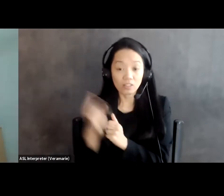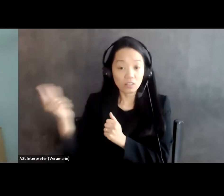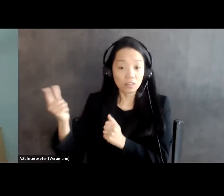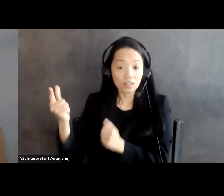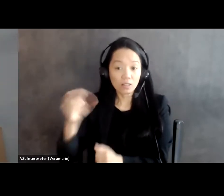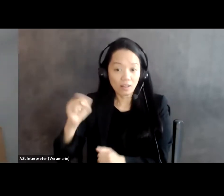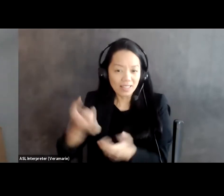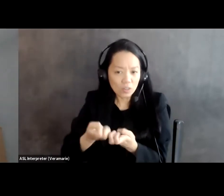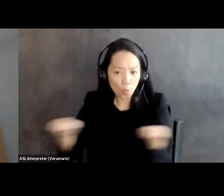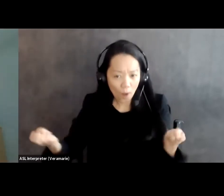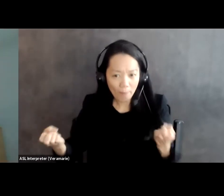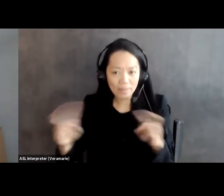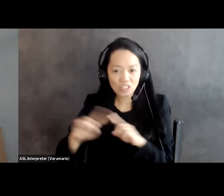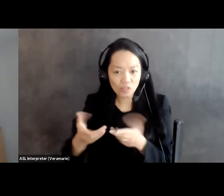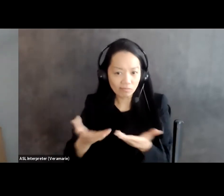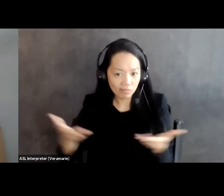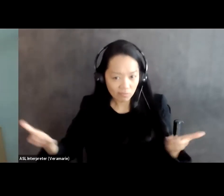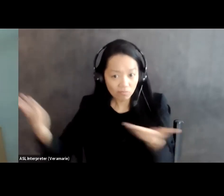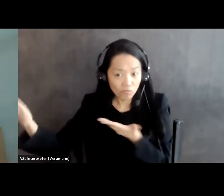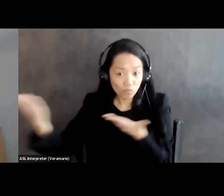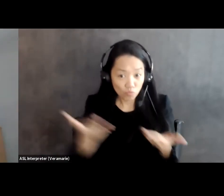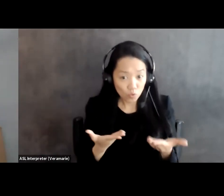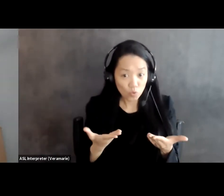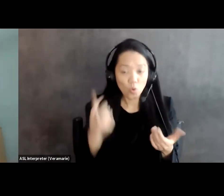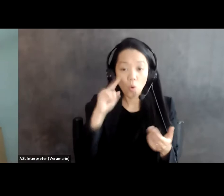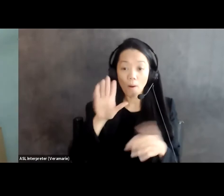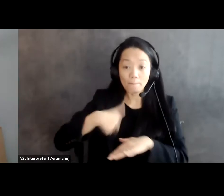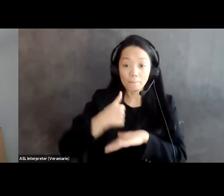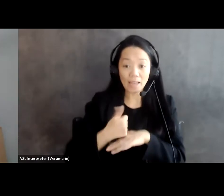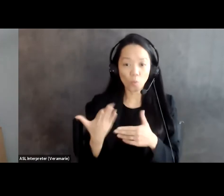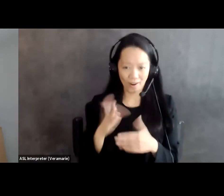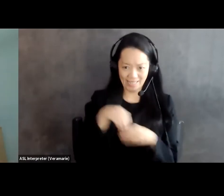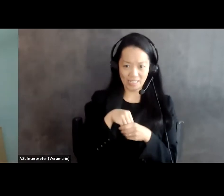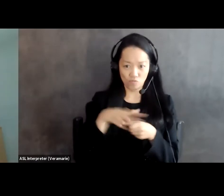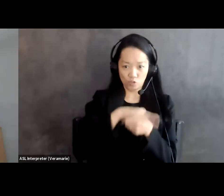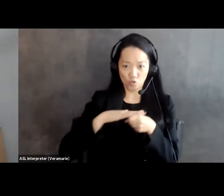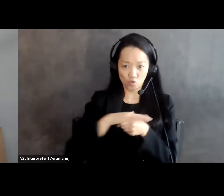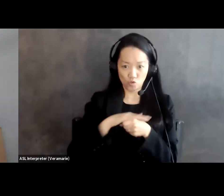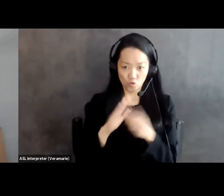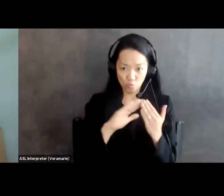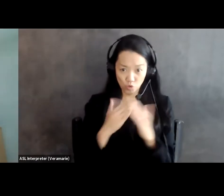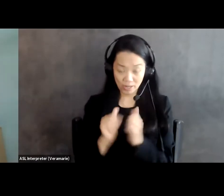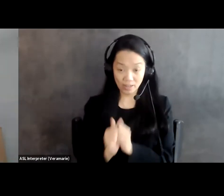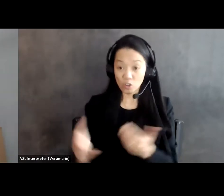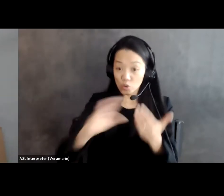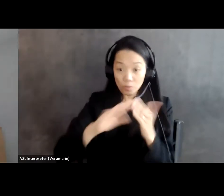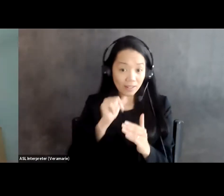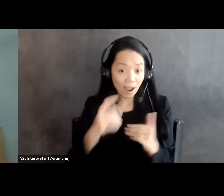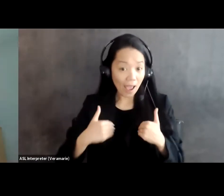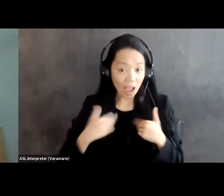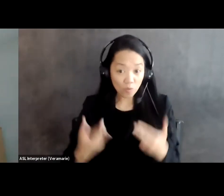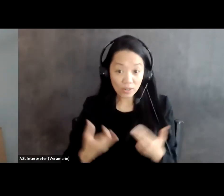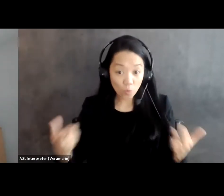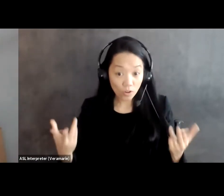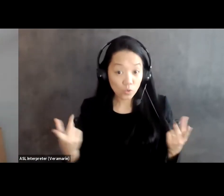the equipment, the tools should also be based in the community. And if the community does not have those